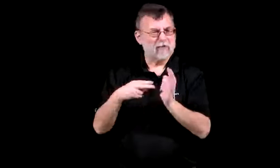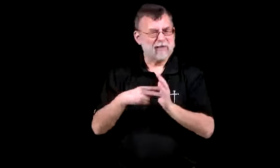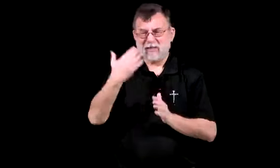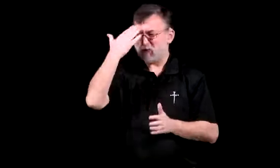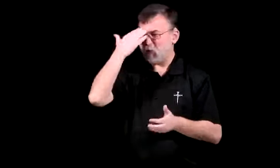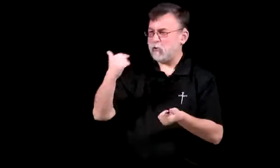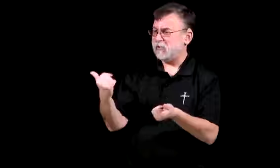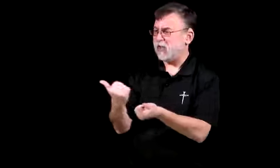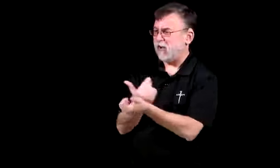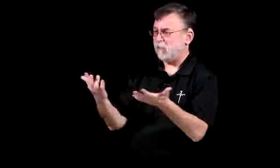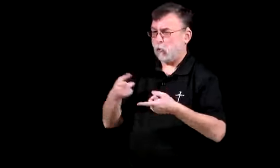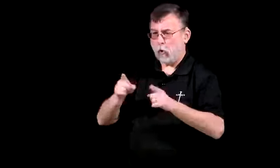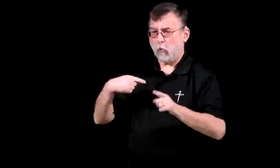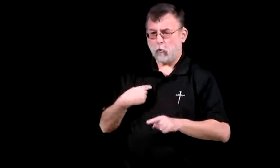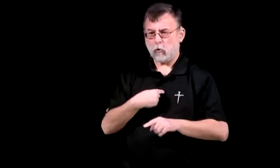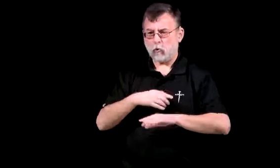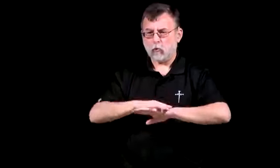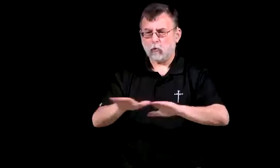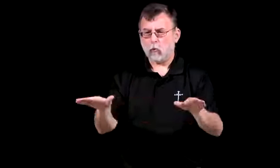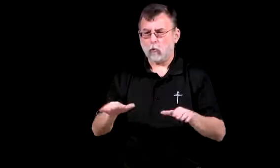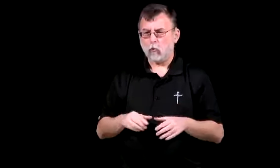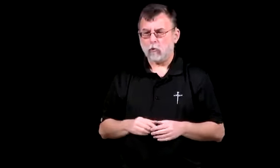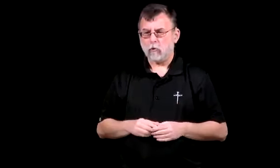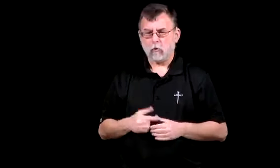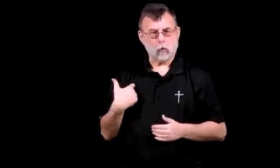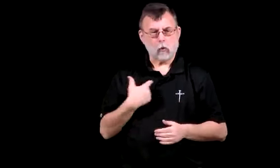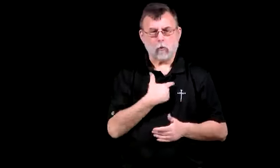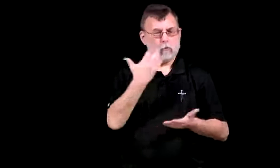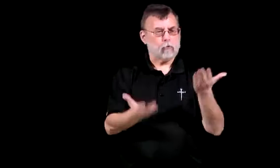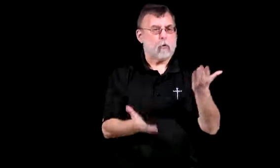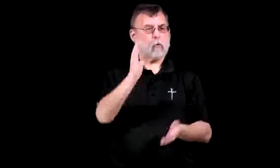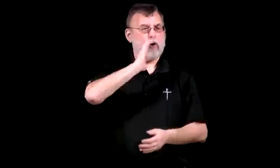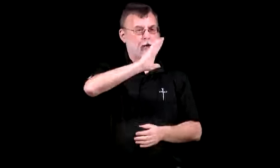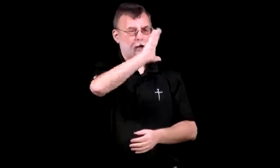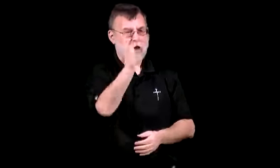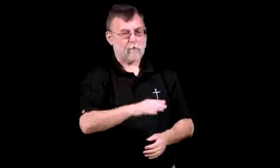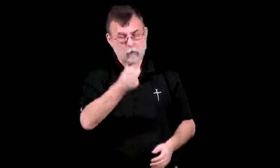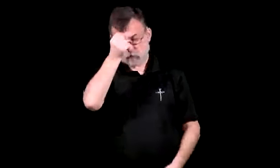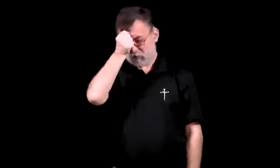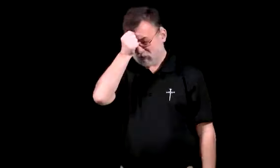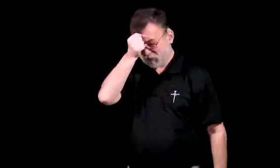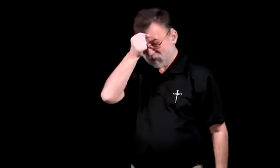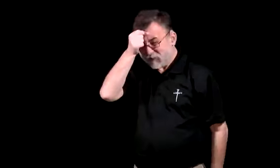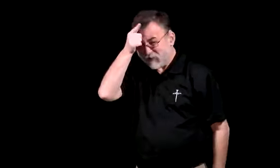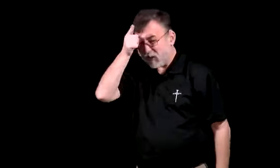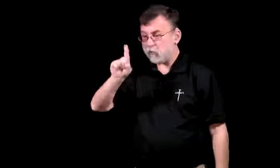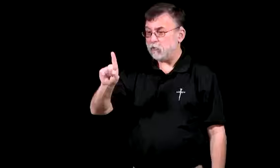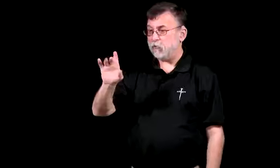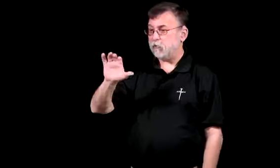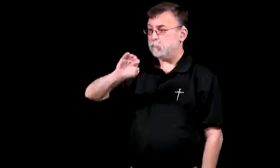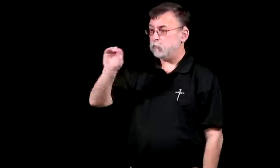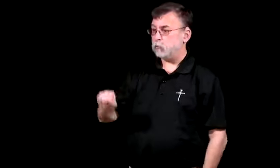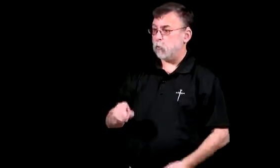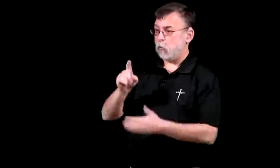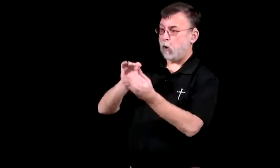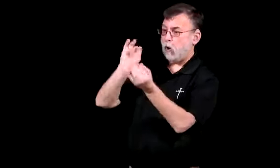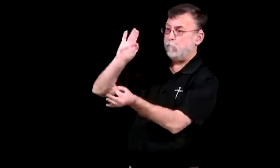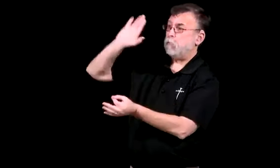creation. And that means he knows everything. We don't know everything. We will probably never fully